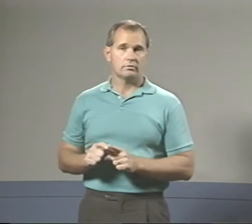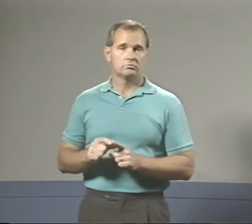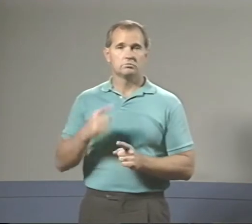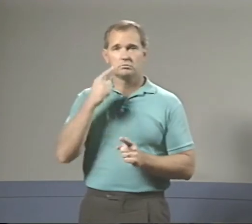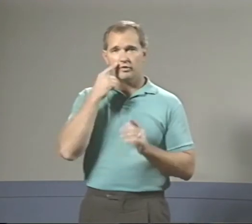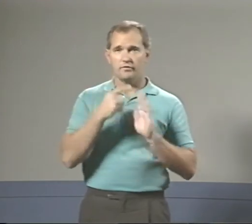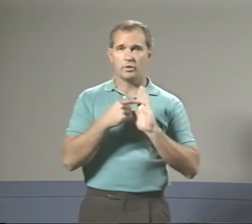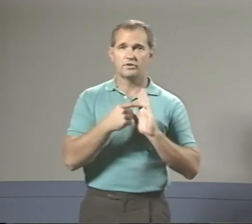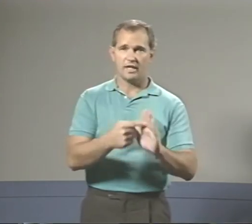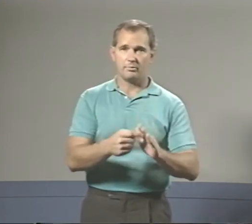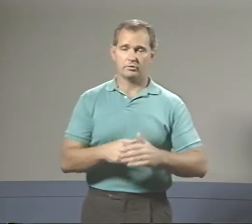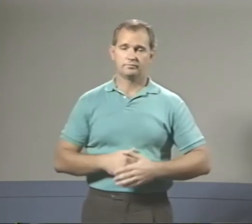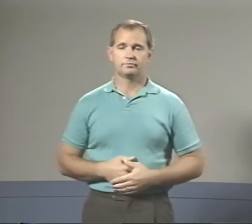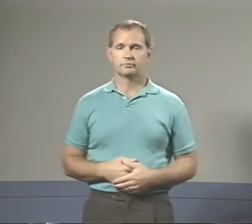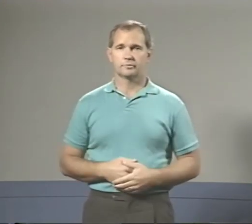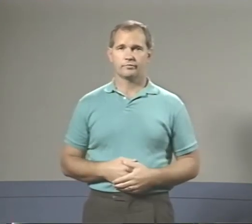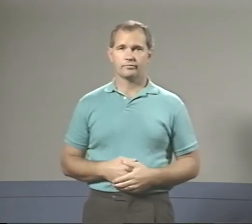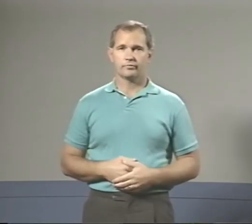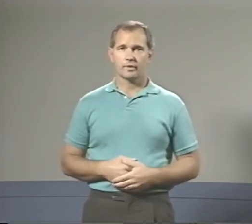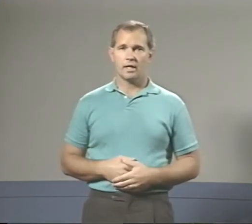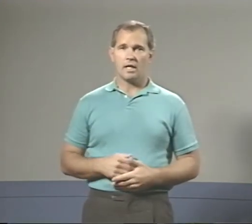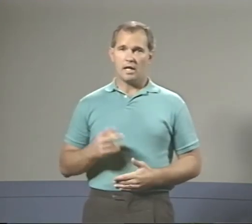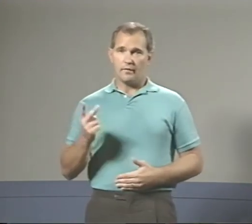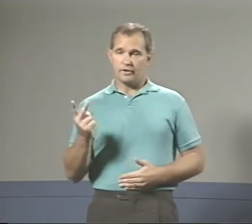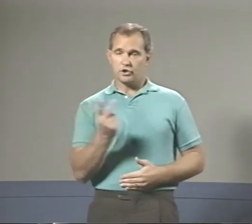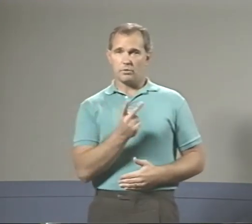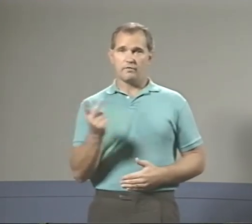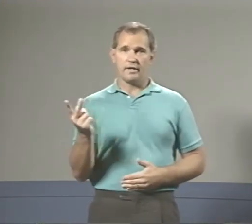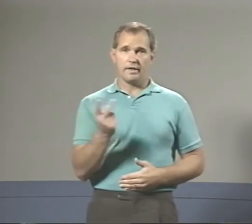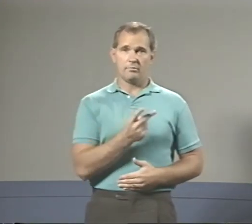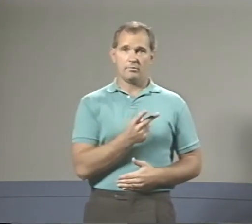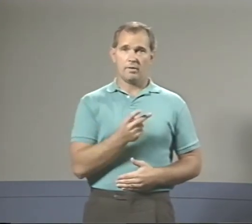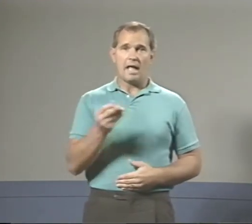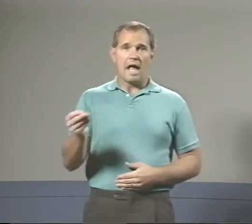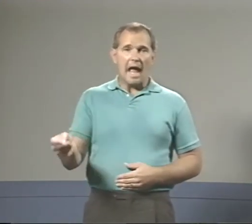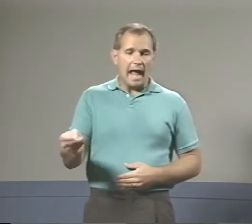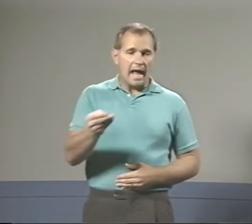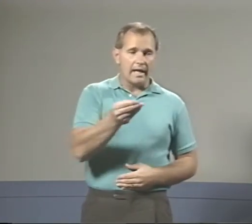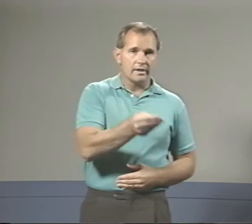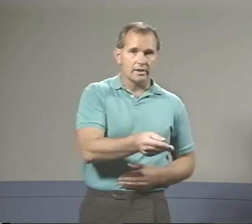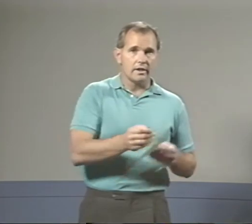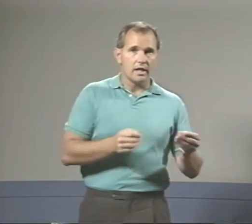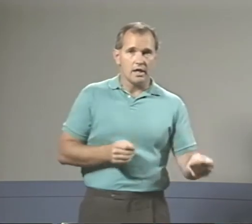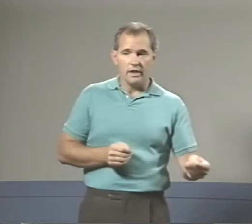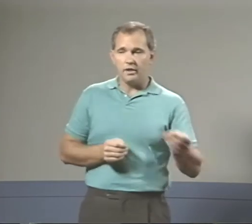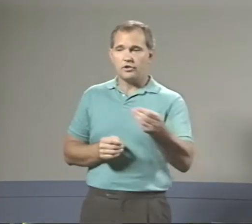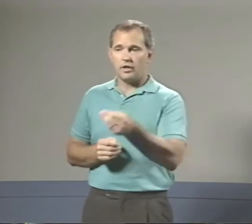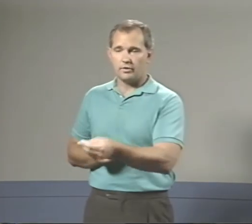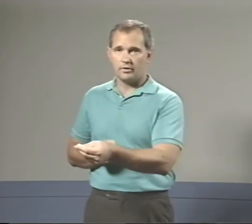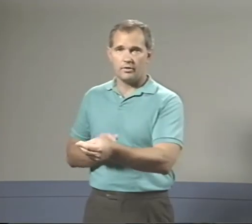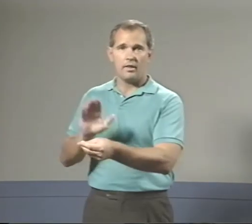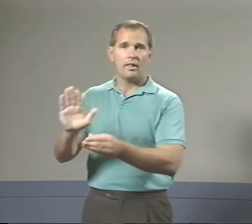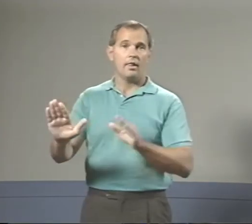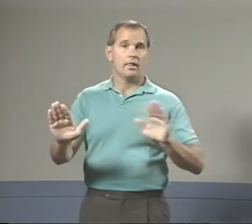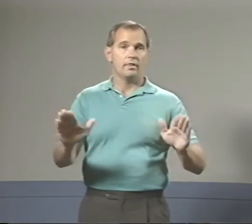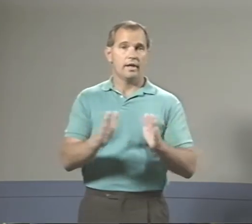For example, the two of them handed each other their